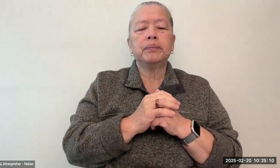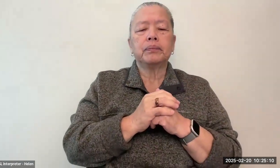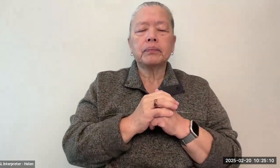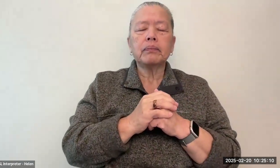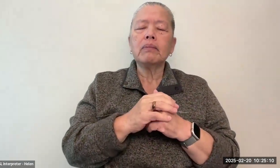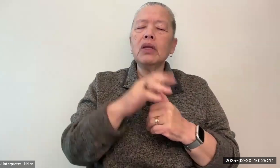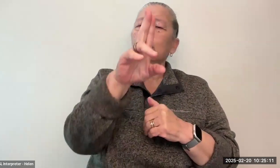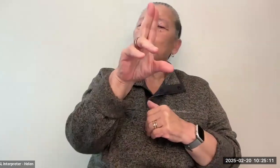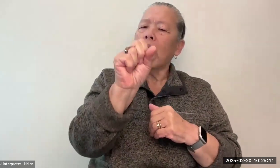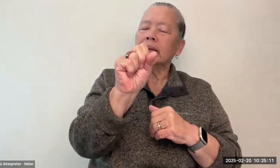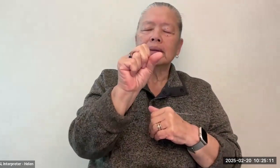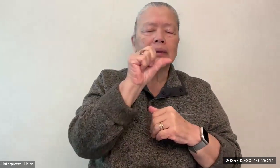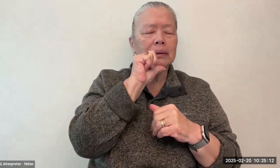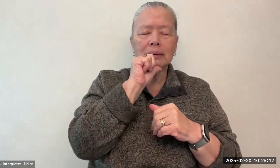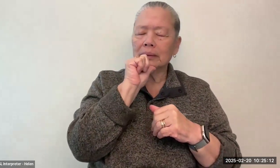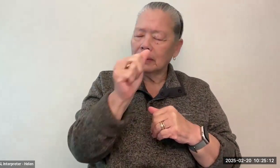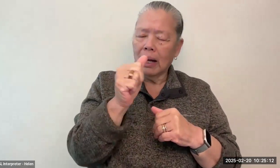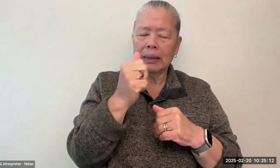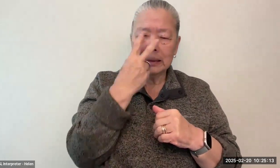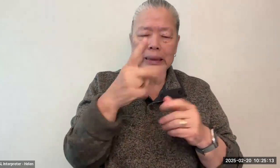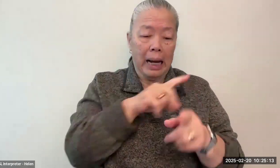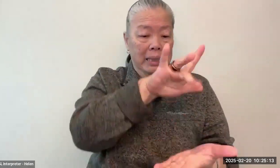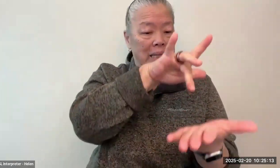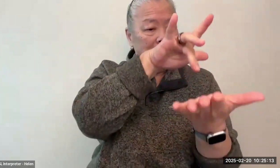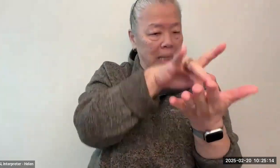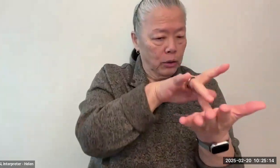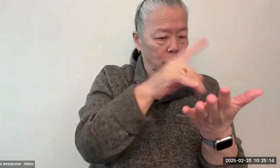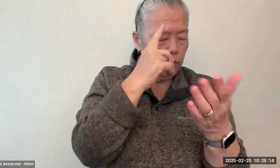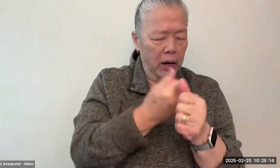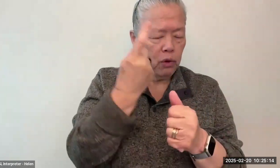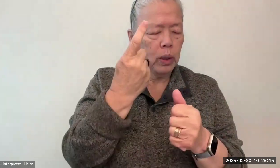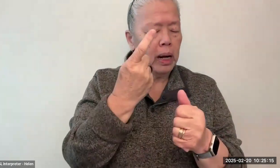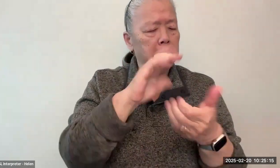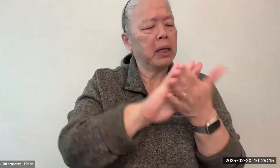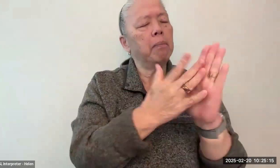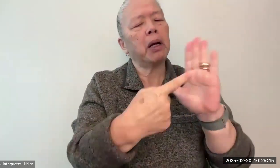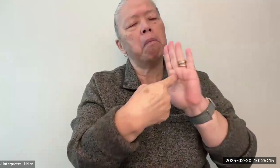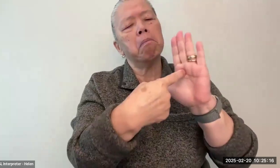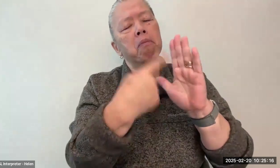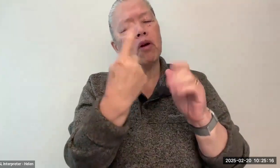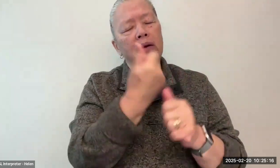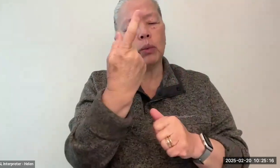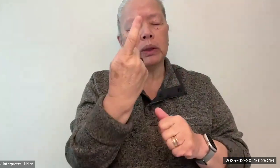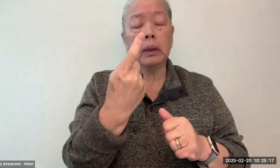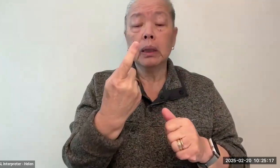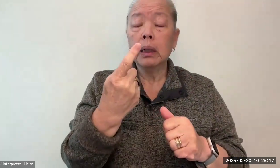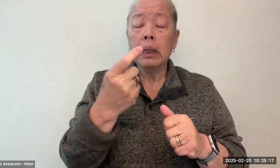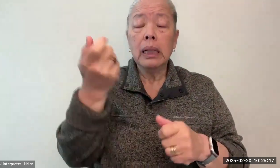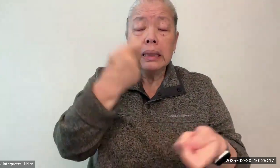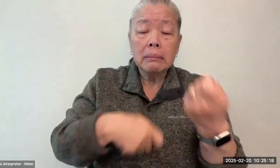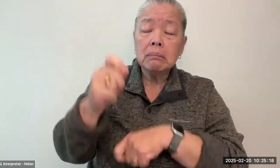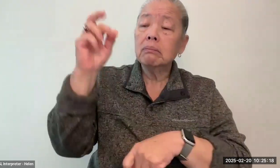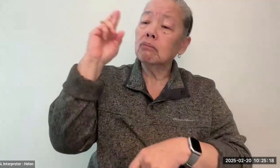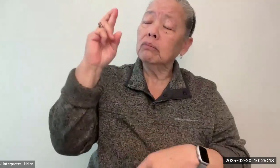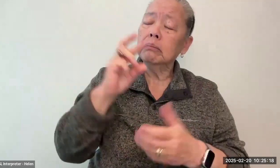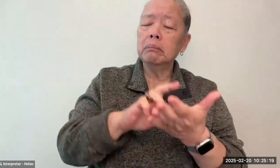as the center and template for others. Instead, regionalization recognizes that the church in each country,